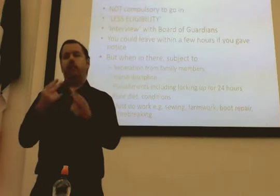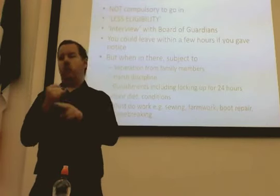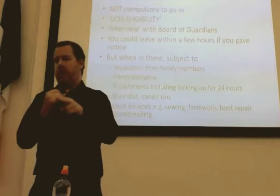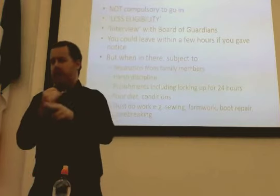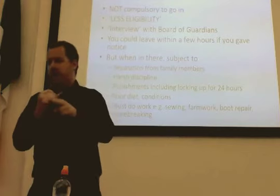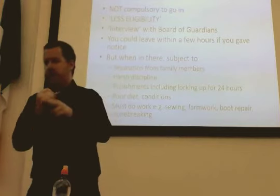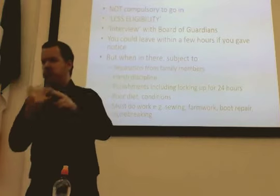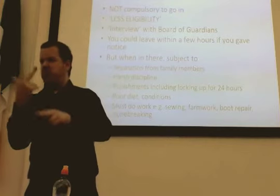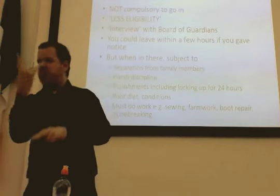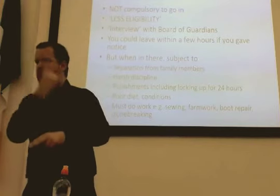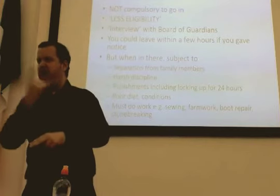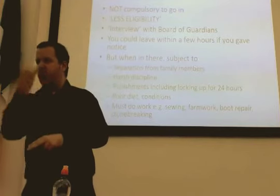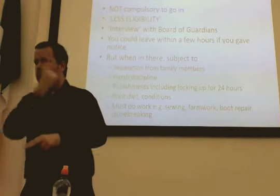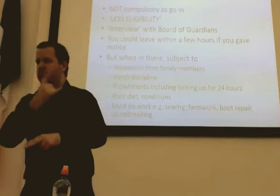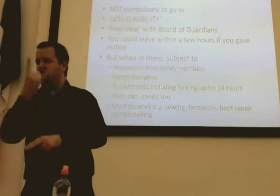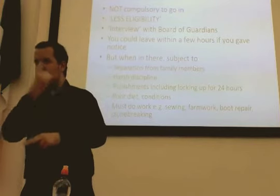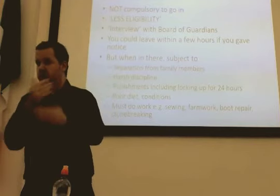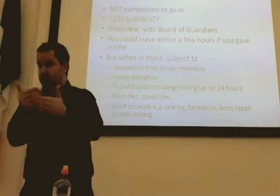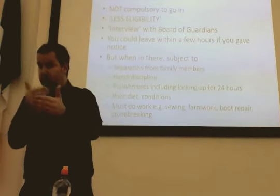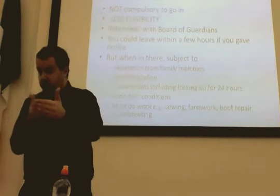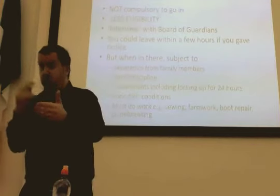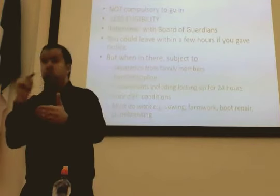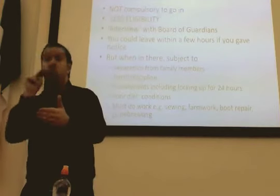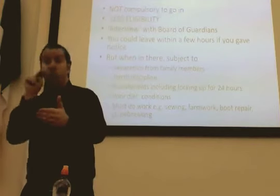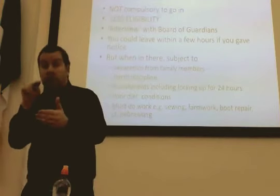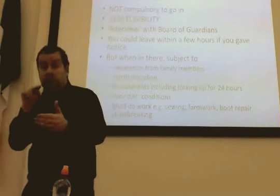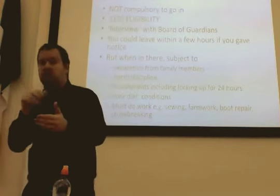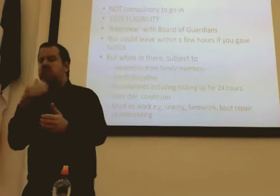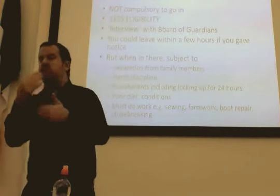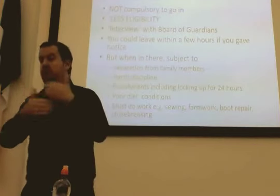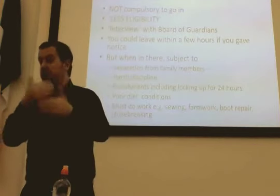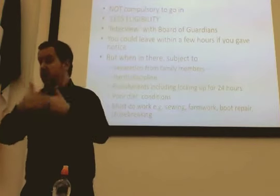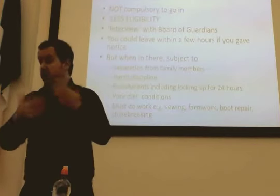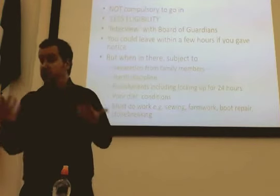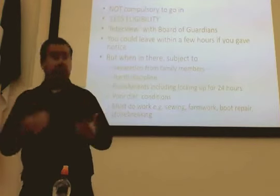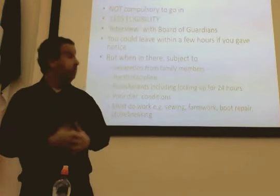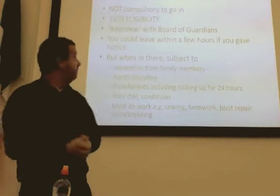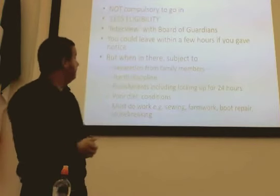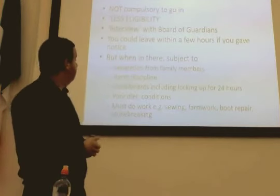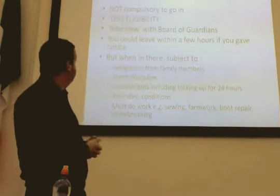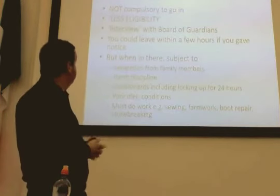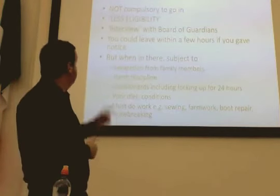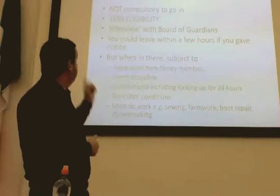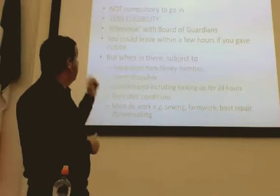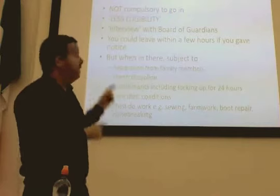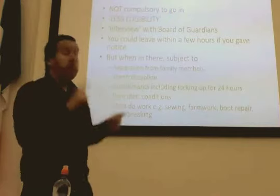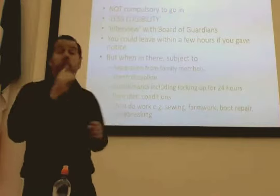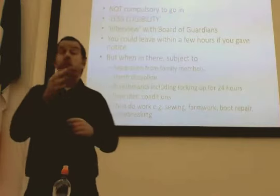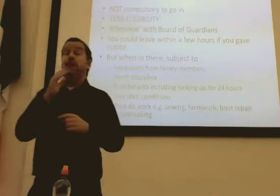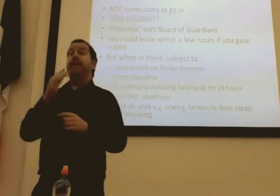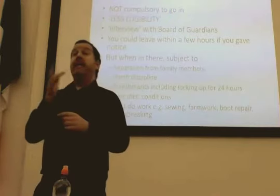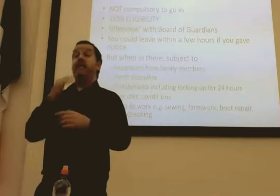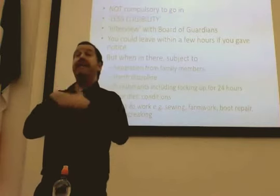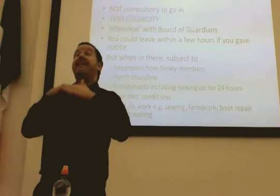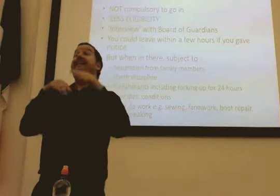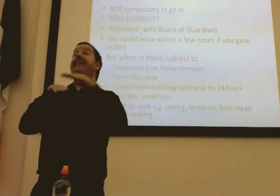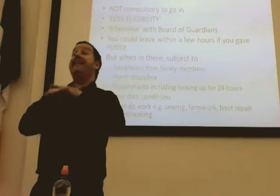out of the workhouse, that's fine, you can leave, but you have to give about 3 hours notice before you can actually leave the building.